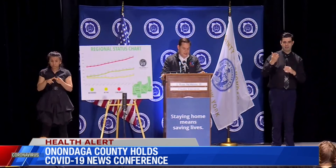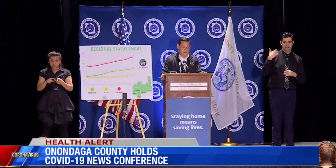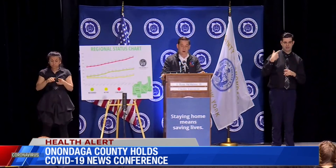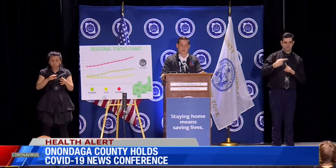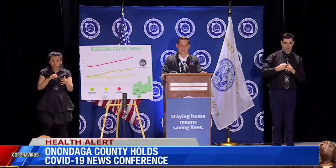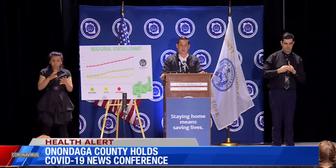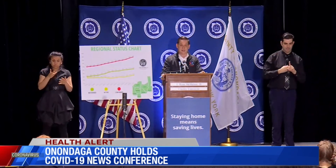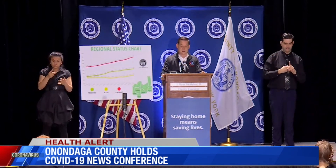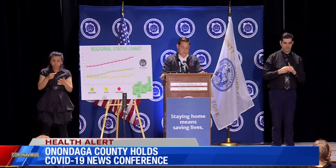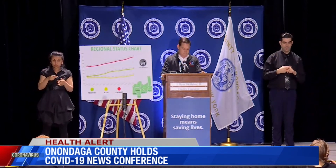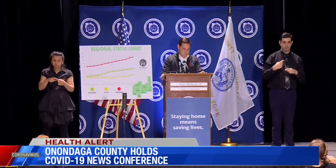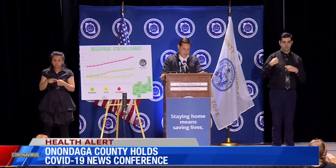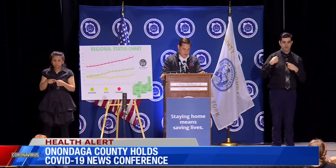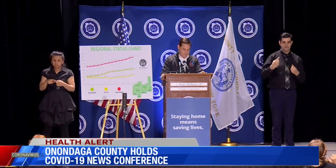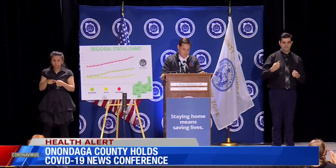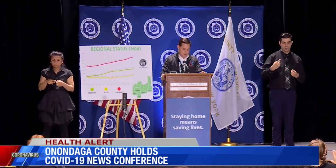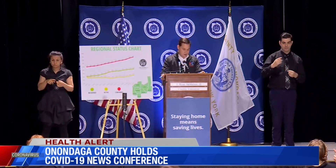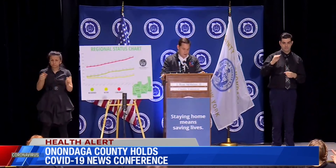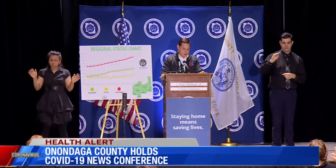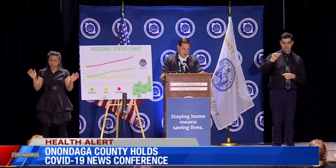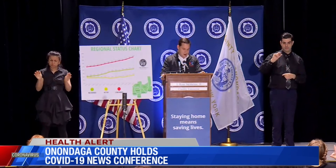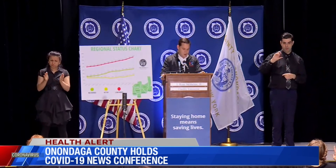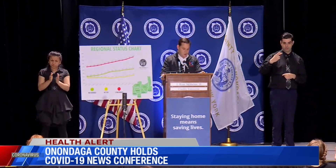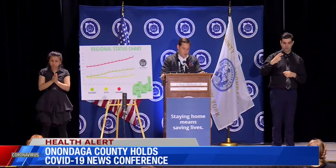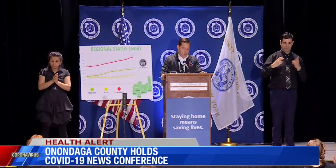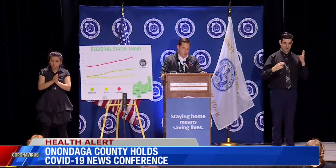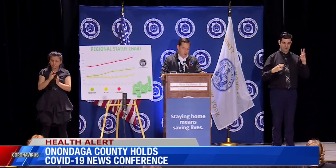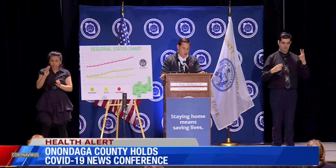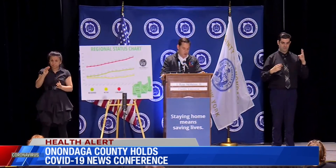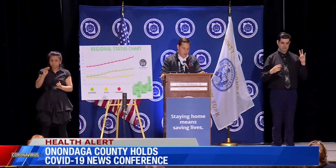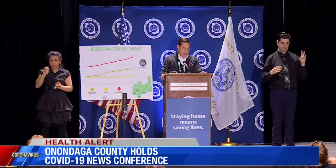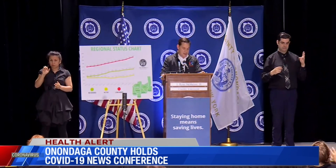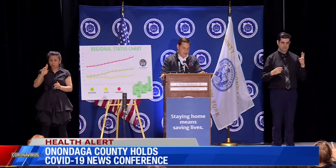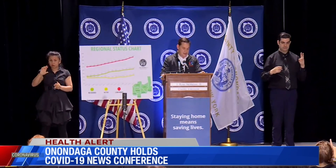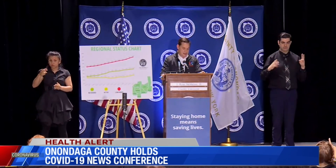this is since March 17th, okay?